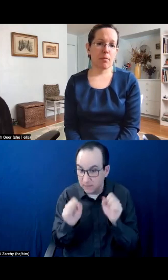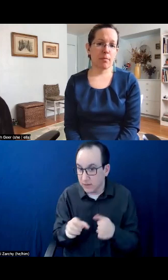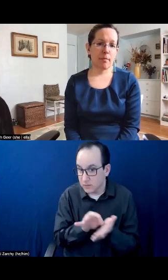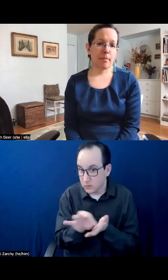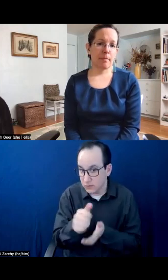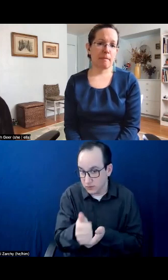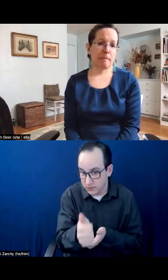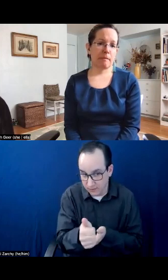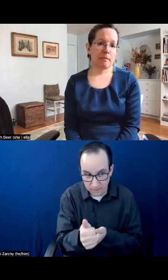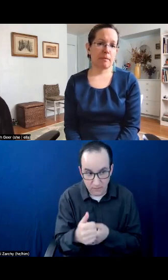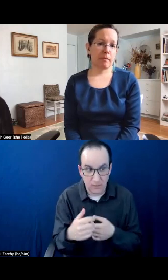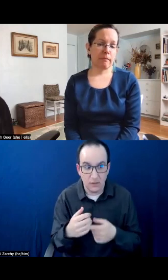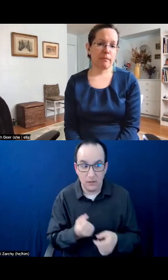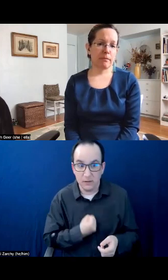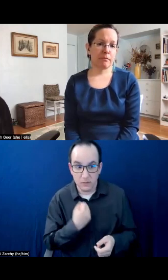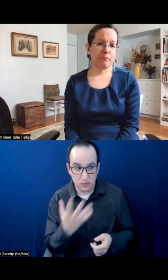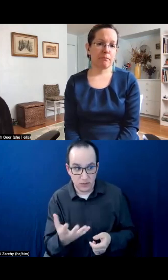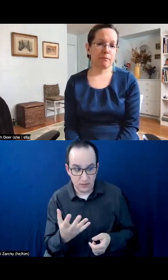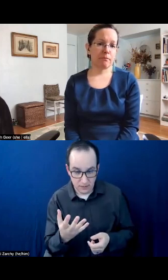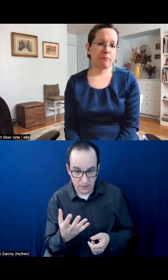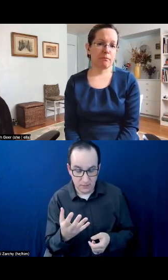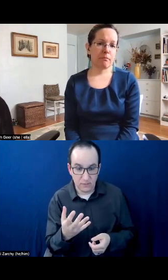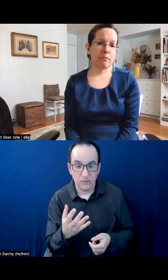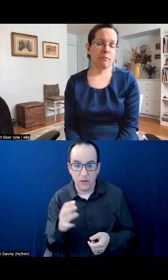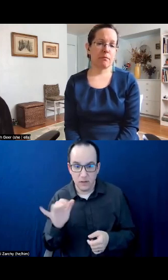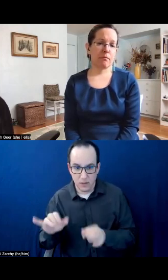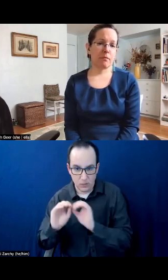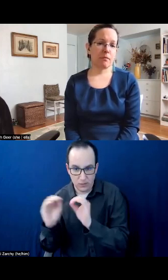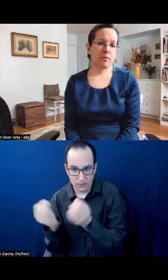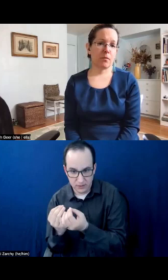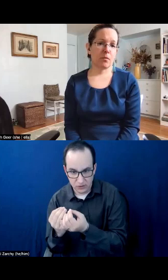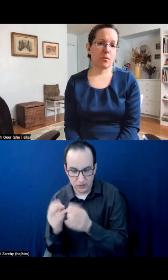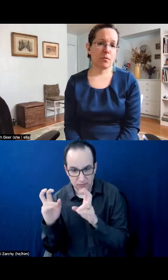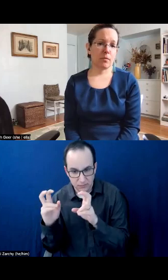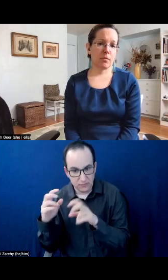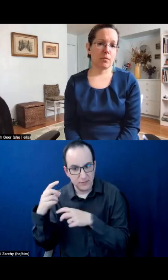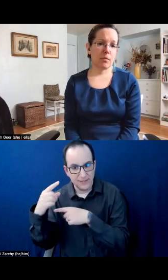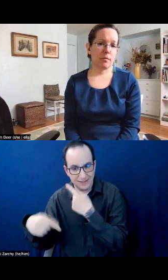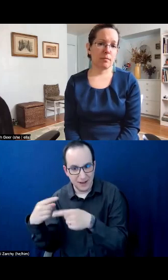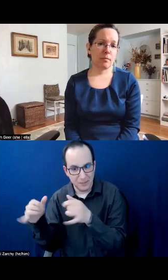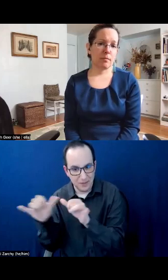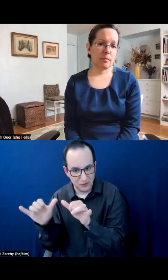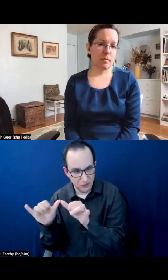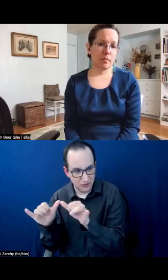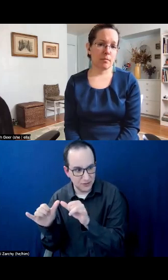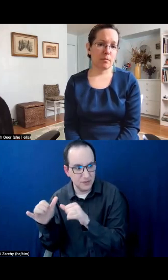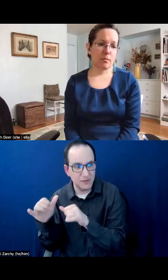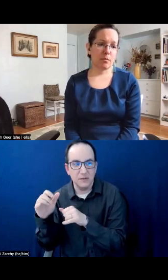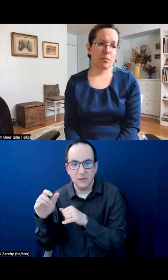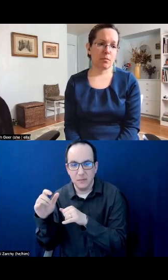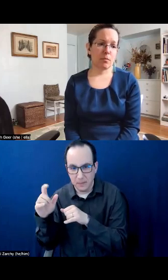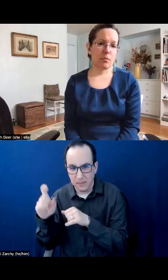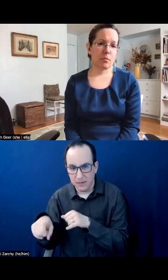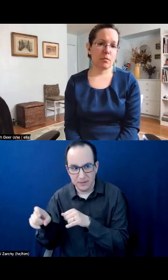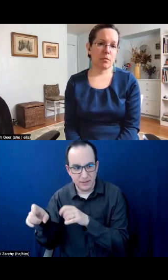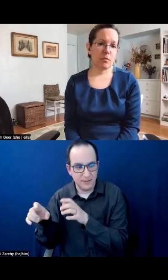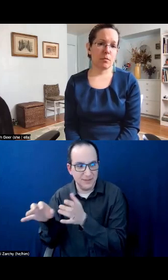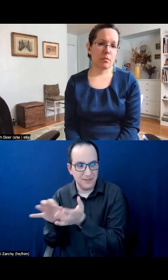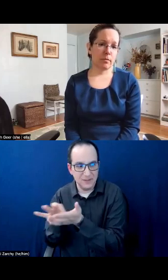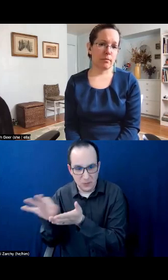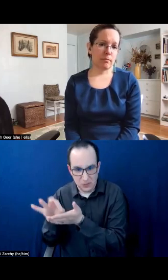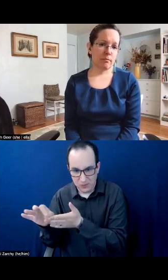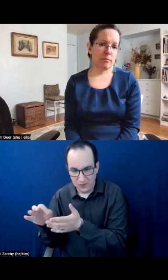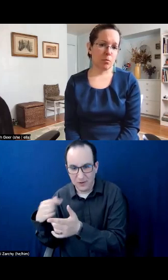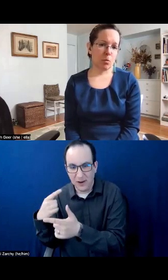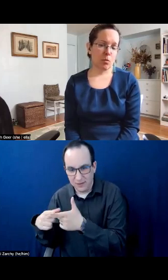But same type of it, where it's a receptive assessment, you score it yourself,